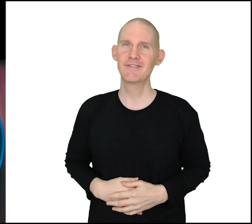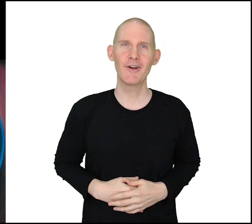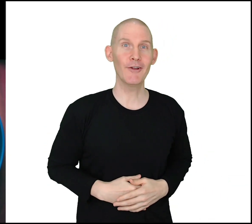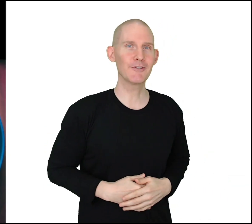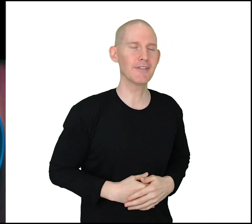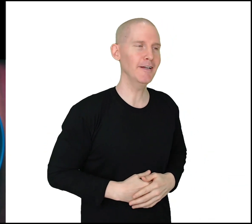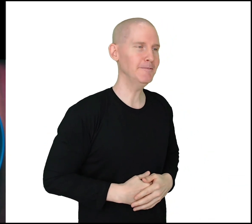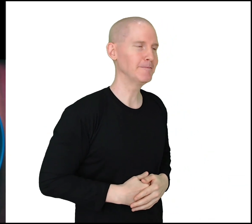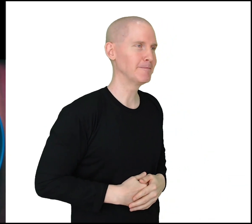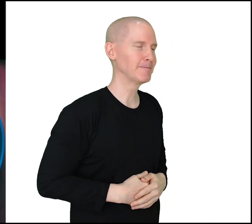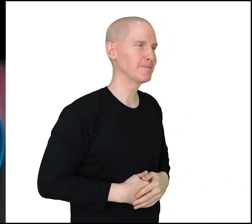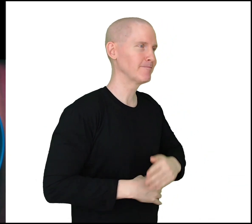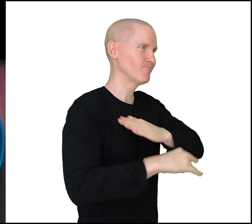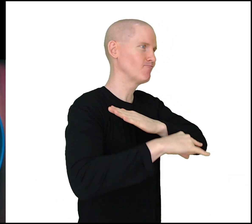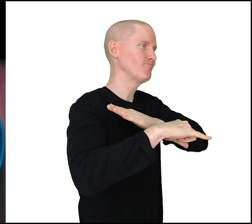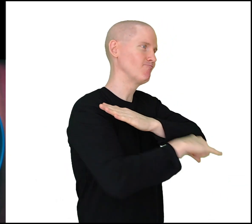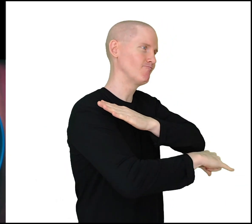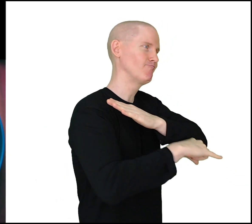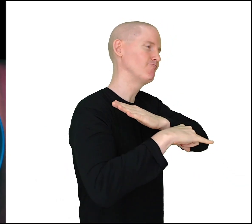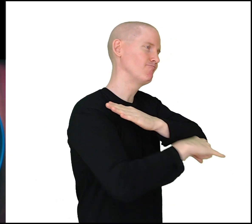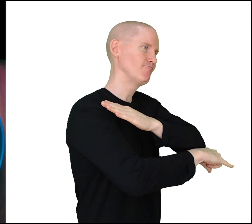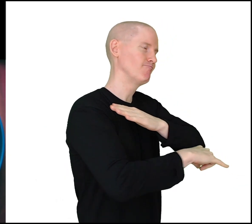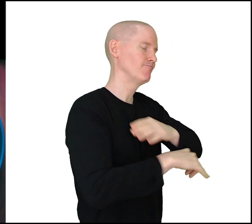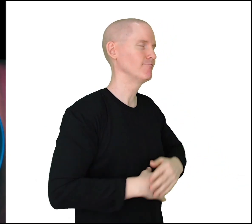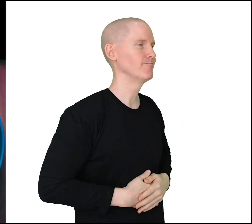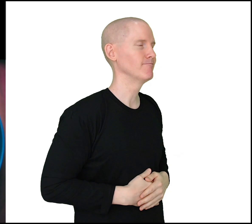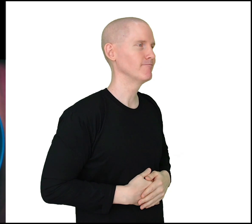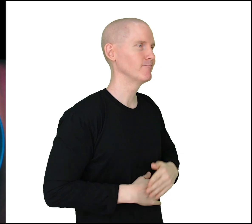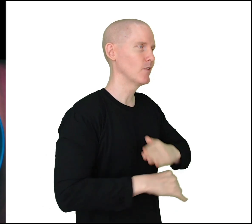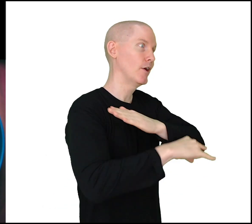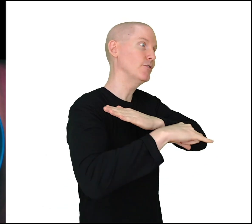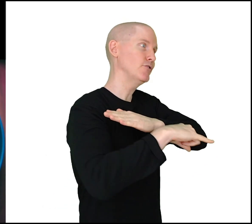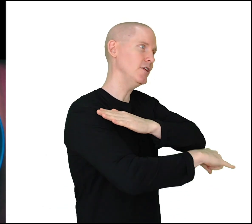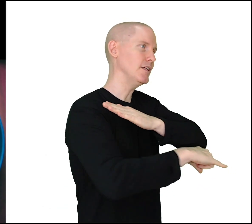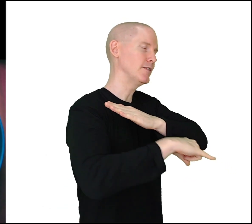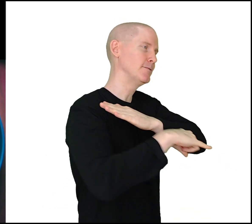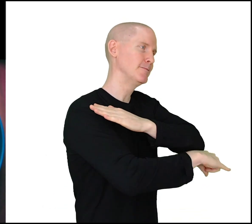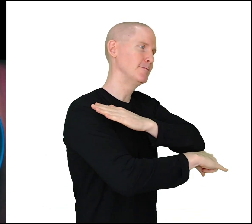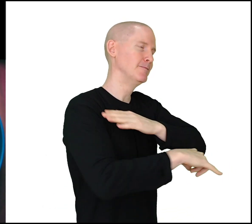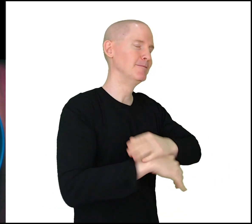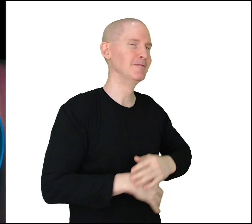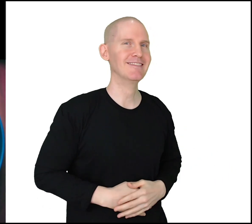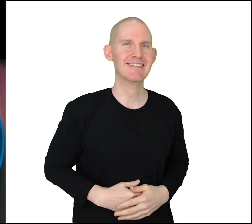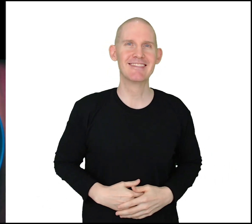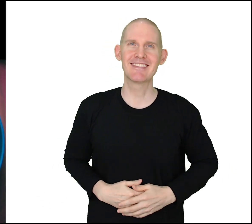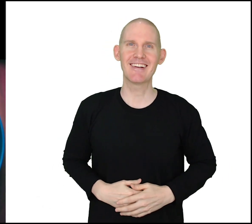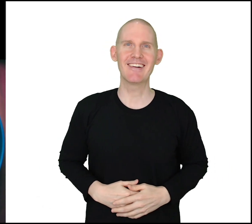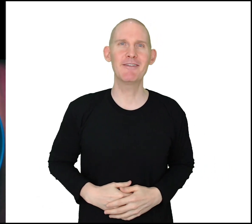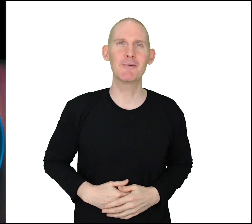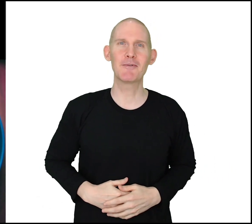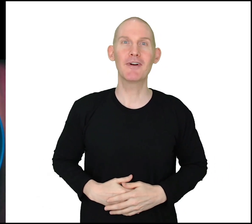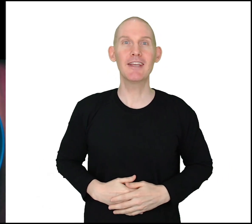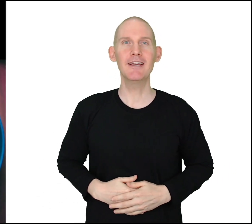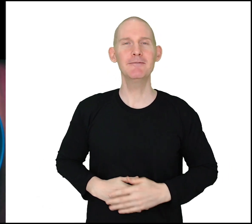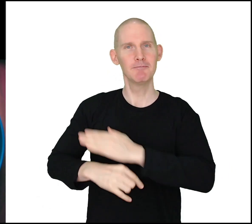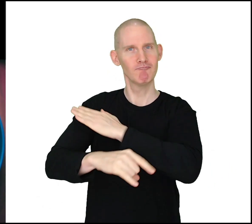Other side, cheat. All right, from the front again,